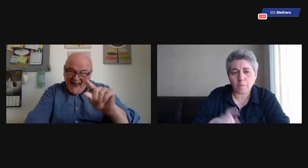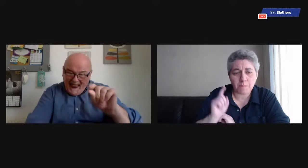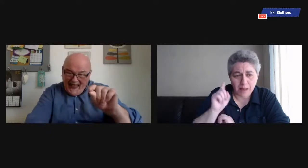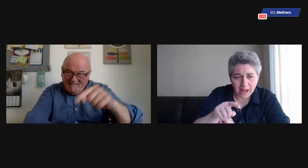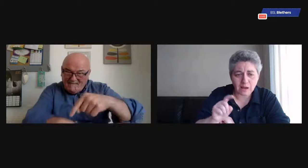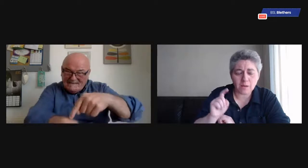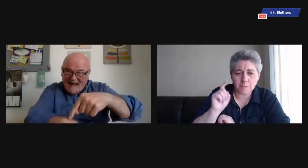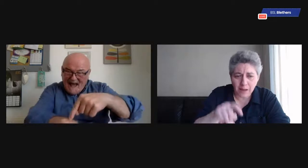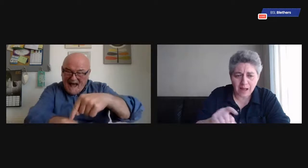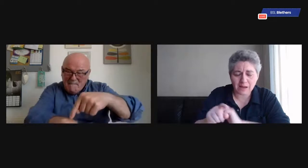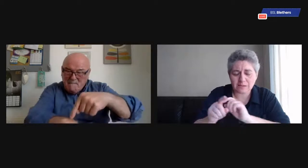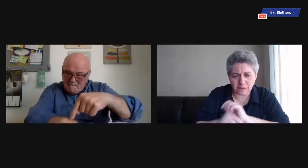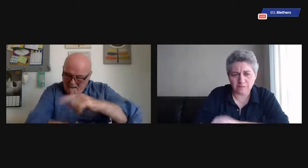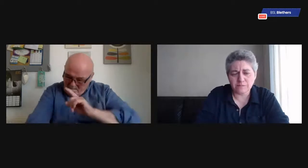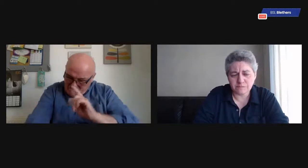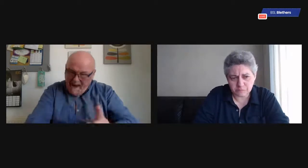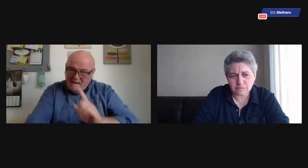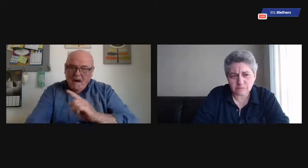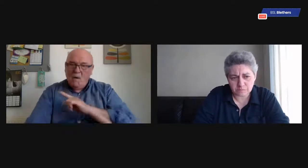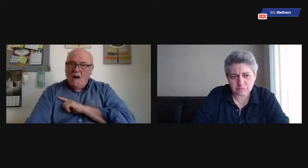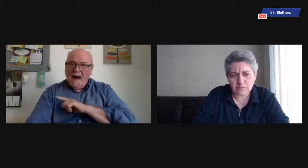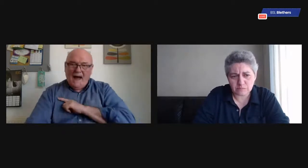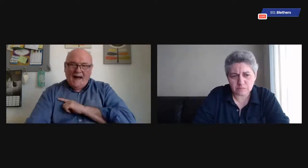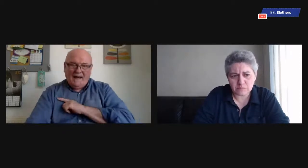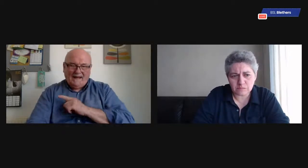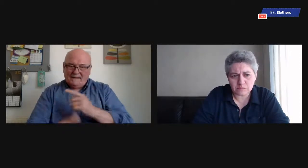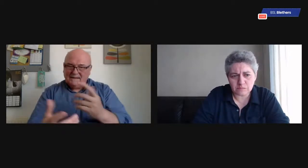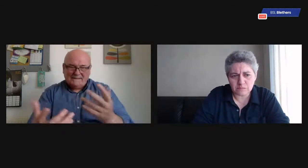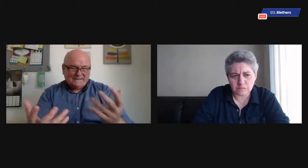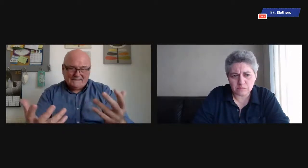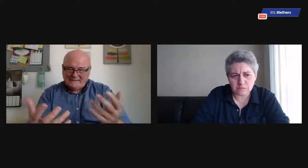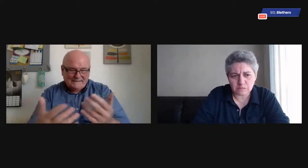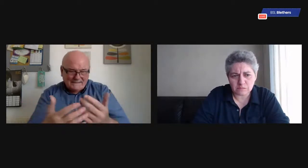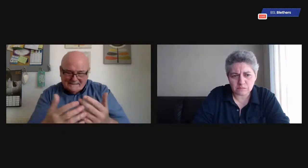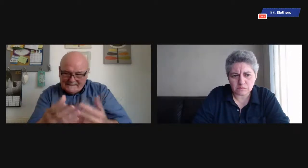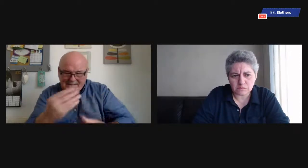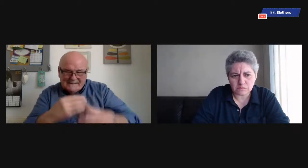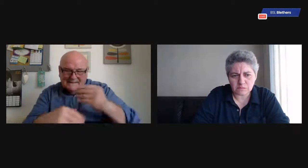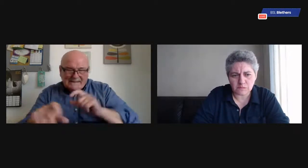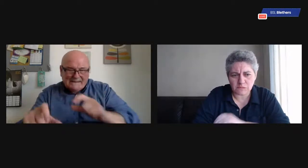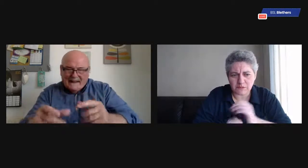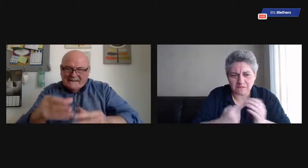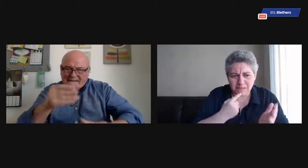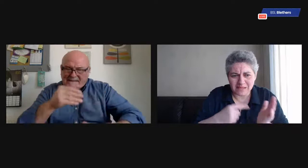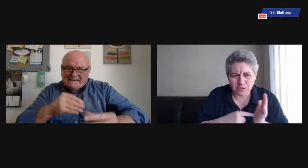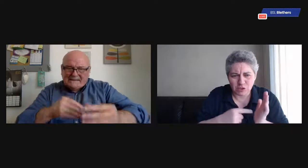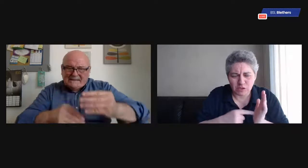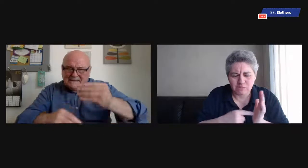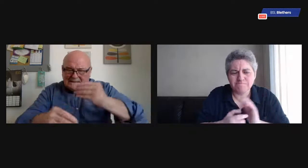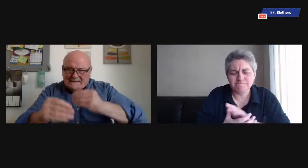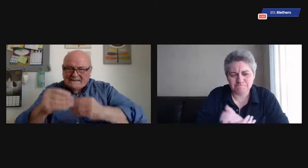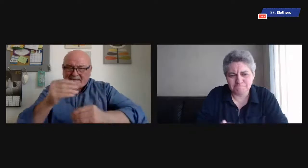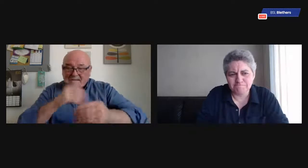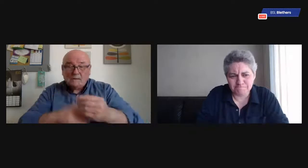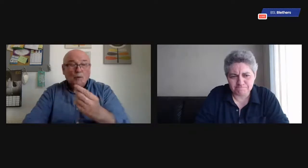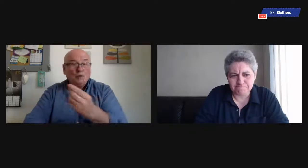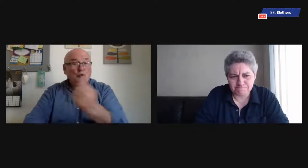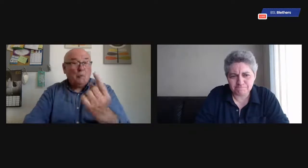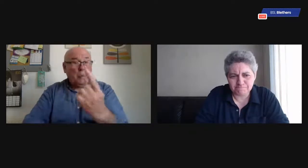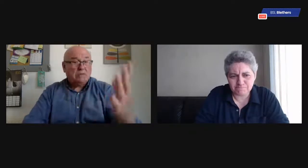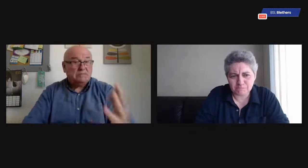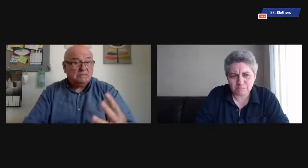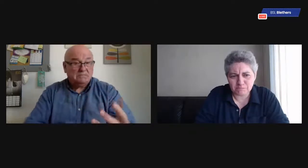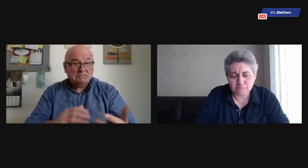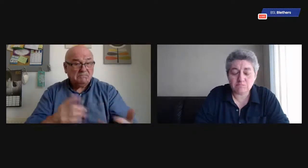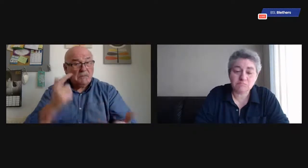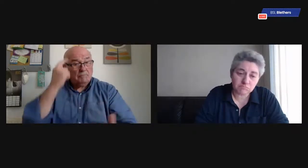is that the record that I've had is 11 times where I've went backwards and forwards with a person, trying to